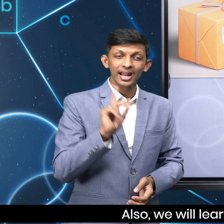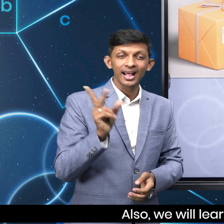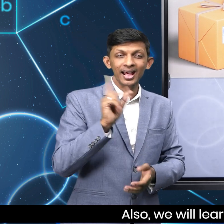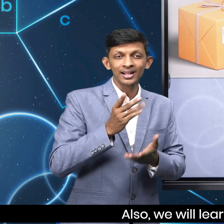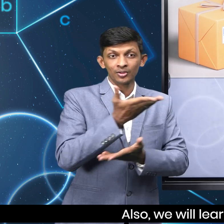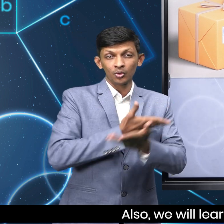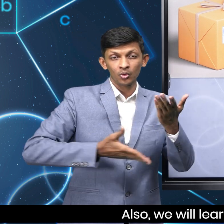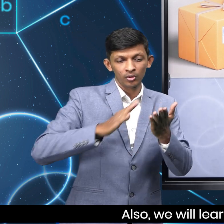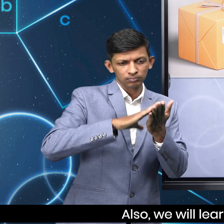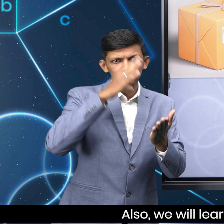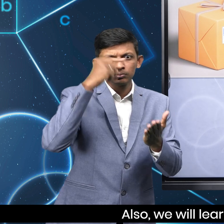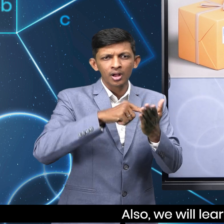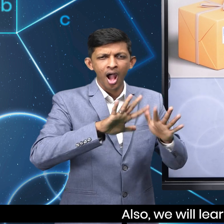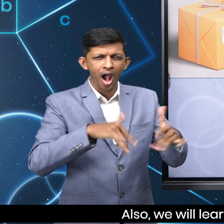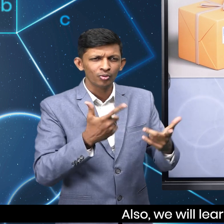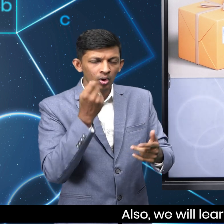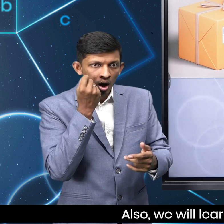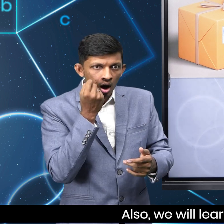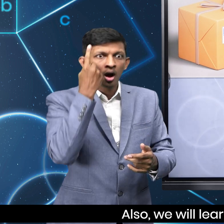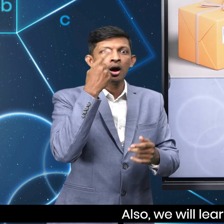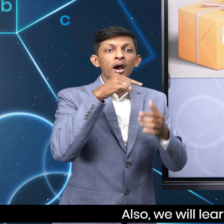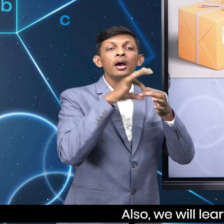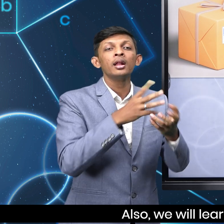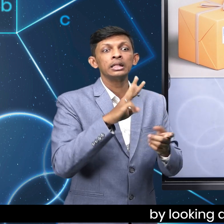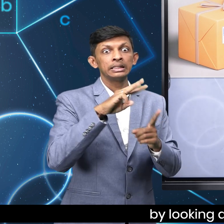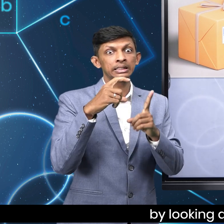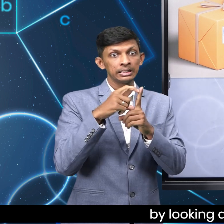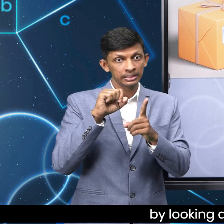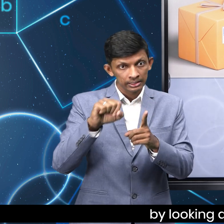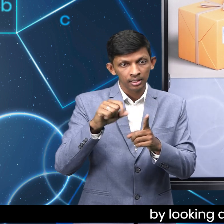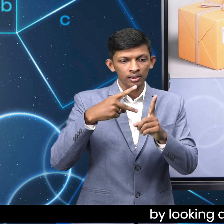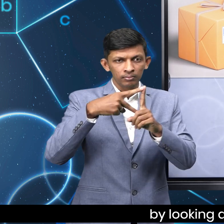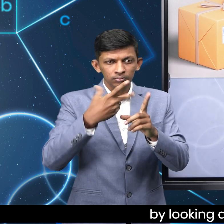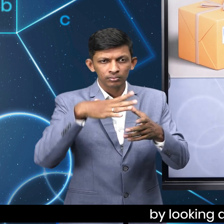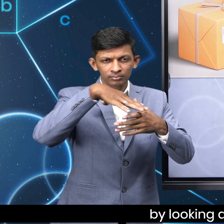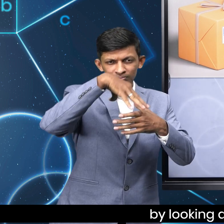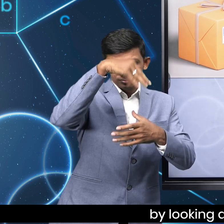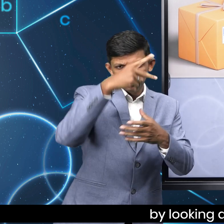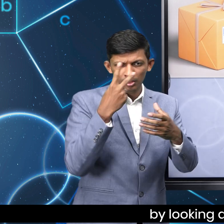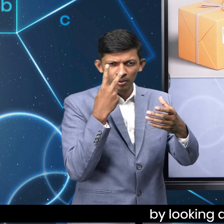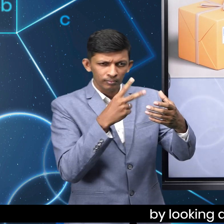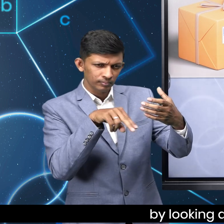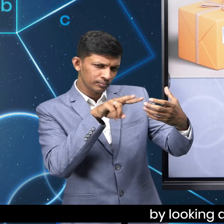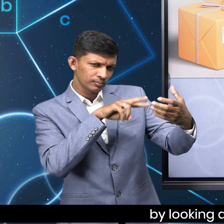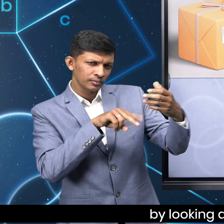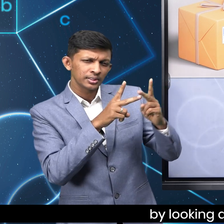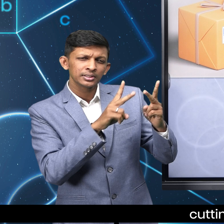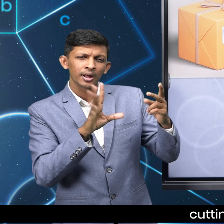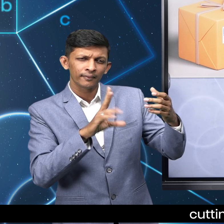Also, we will learn how to understand 3D shapes by looking at them from different sides, cutting them